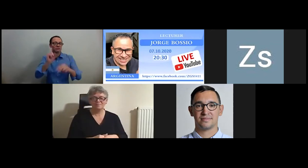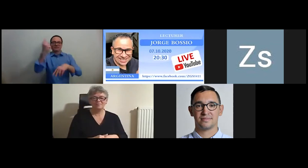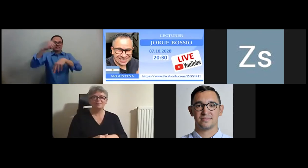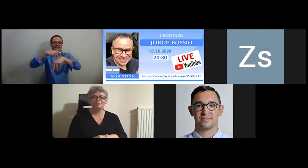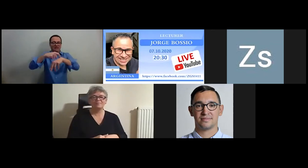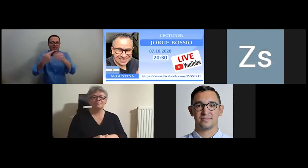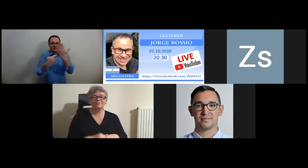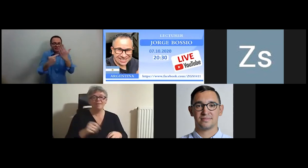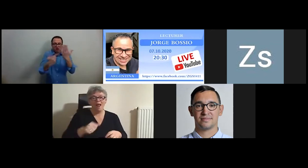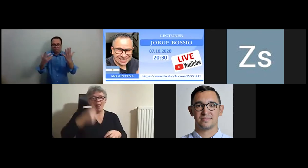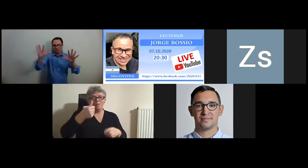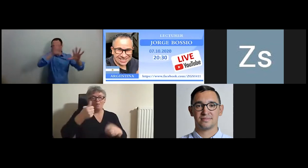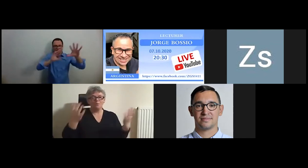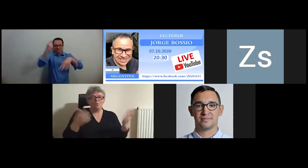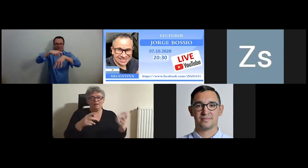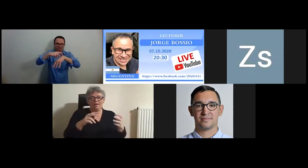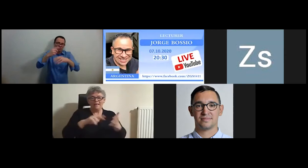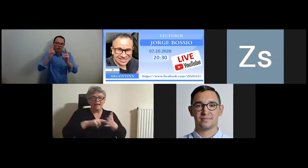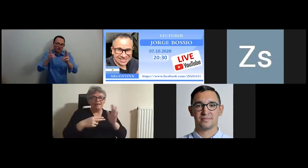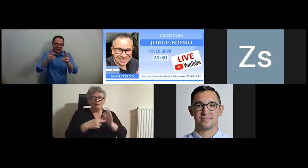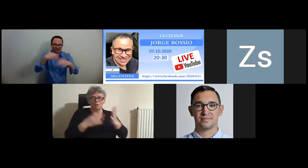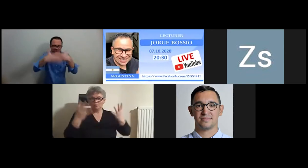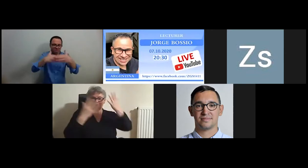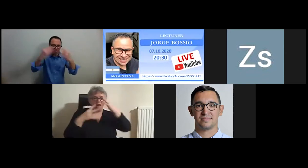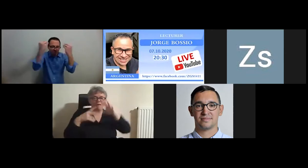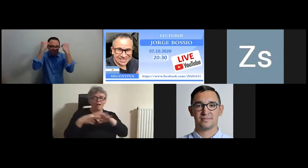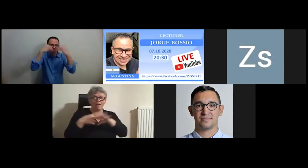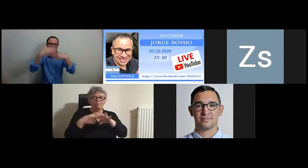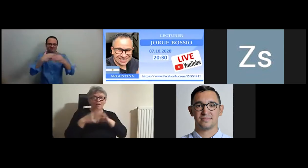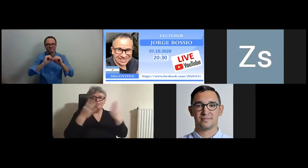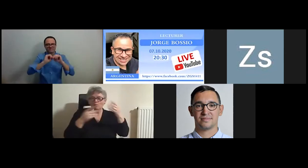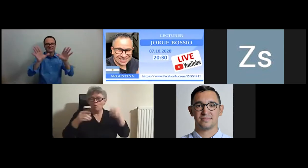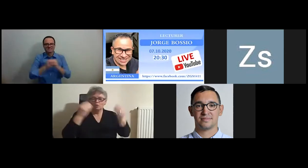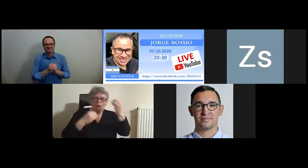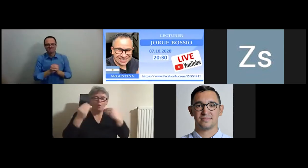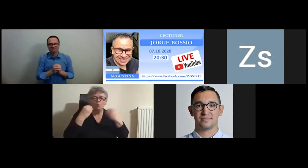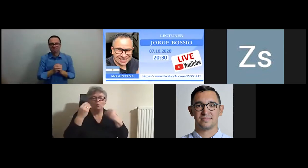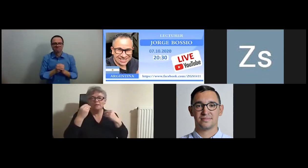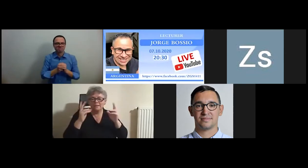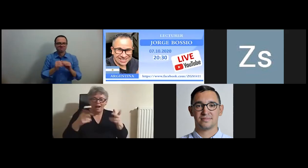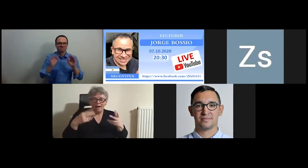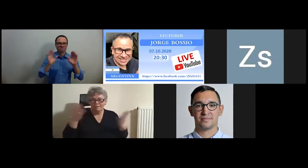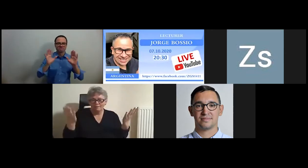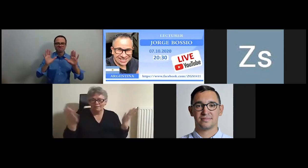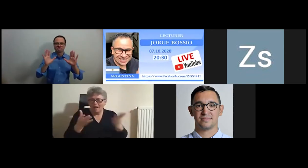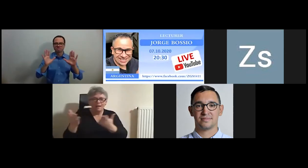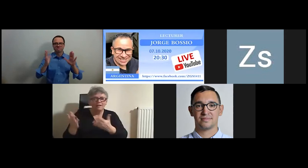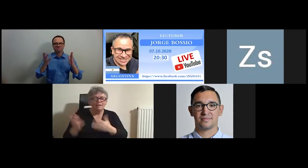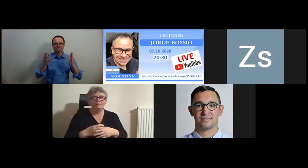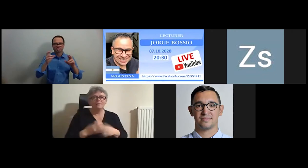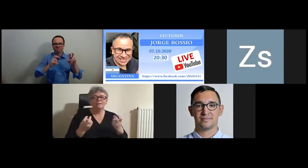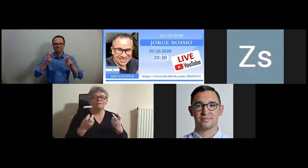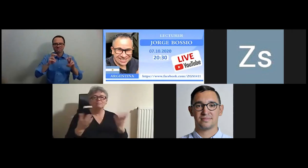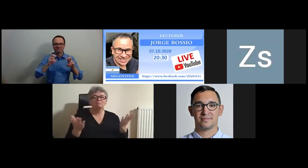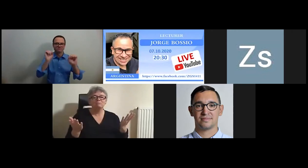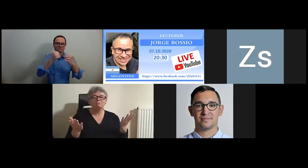So it takes some scrolling. This is the first time many of us are dealing with this technology. We're learning as we